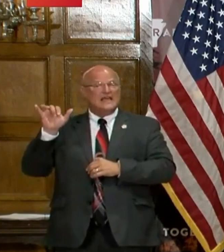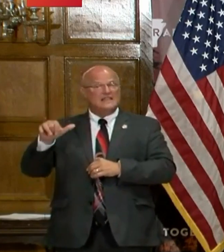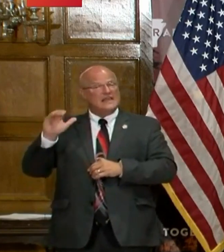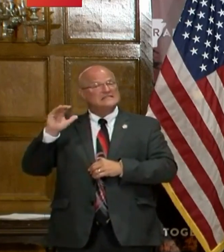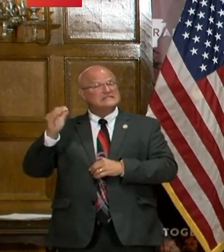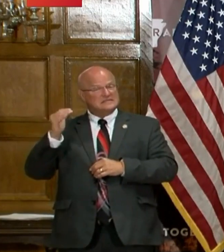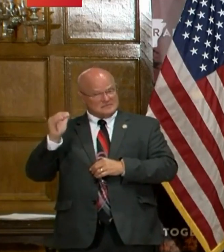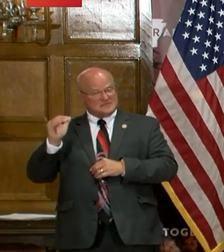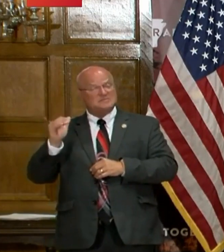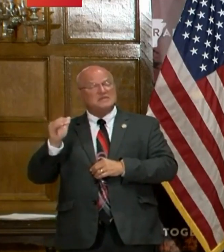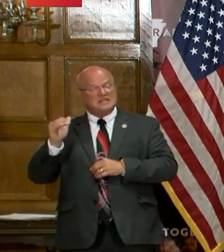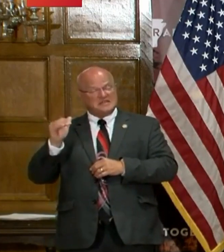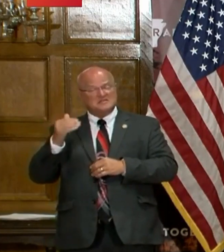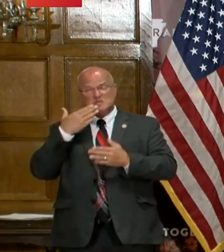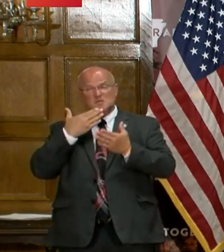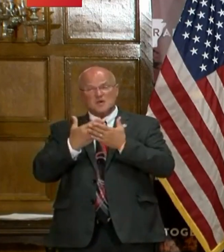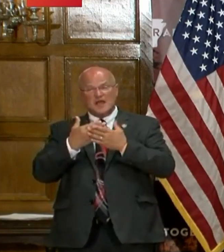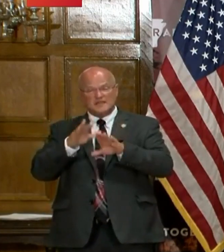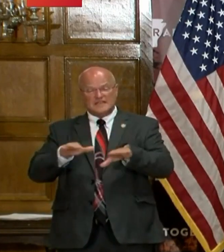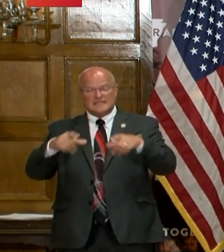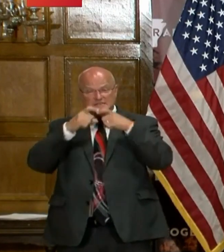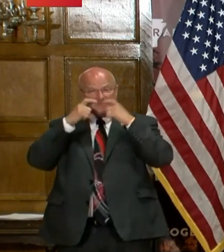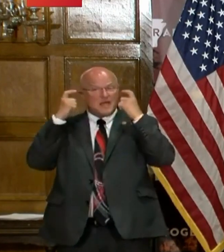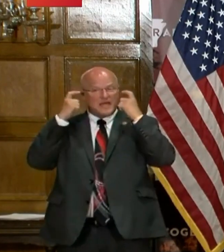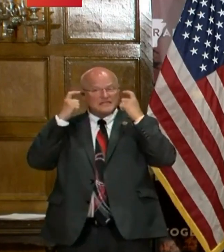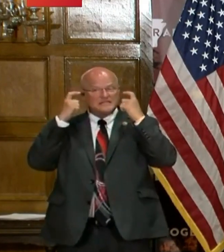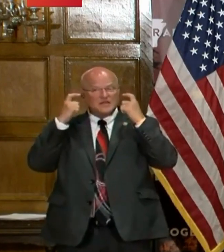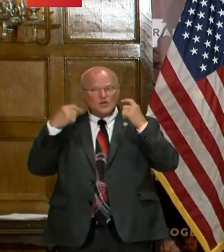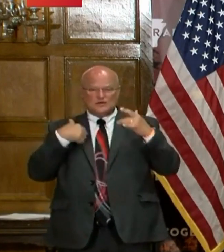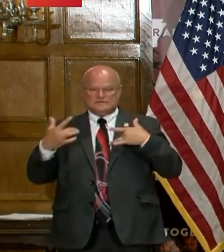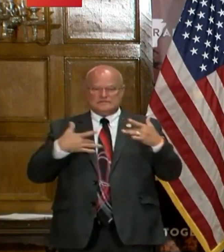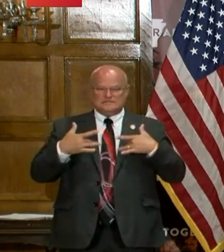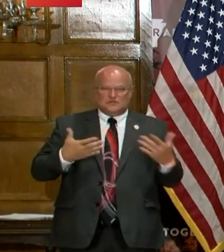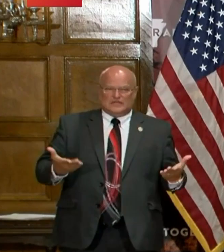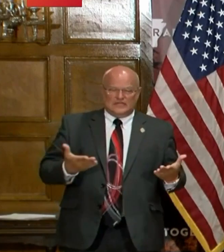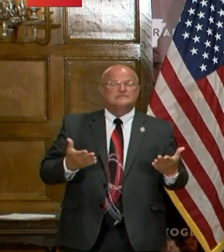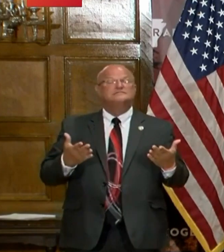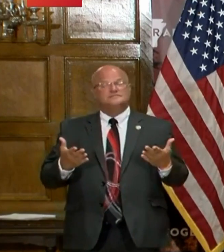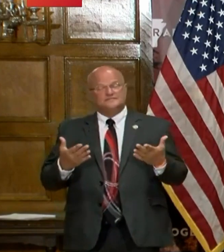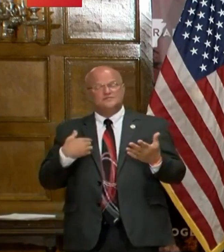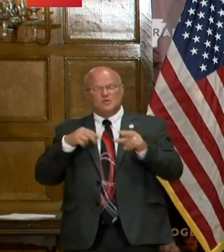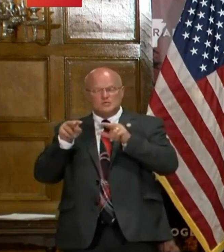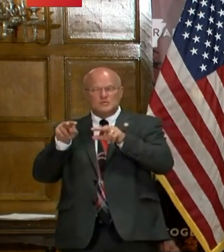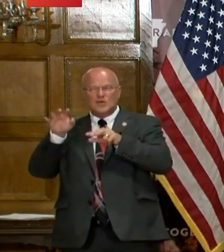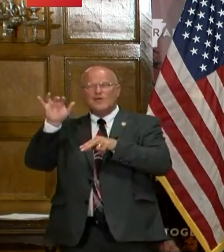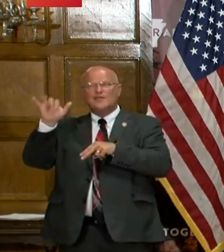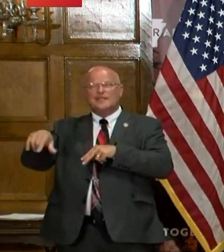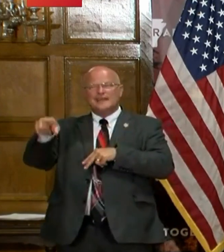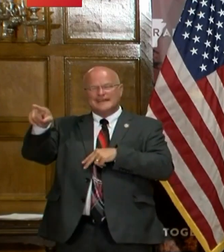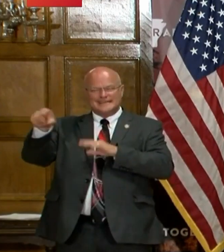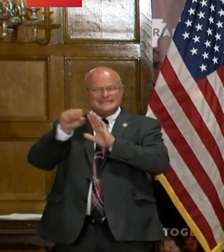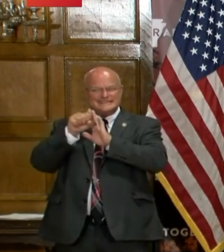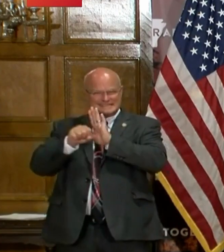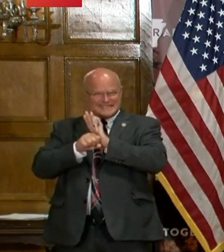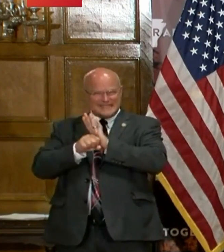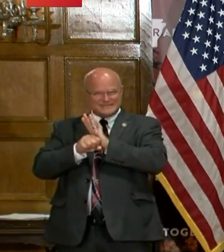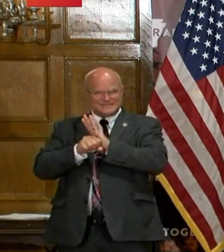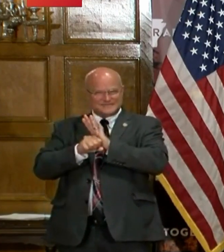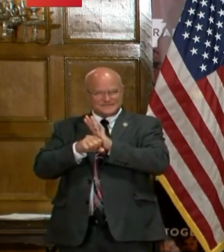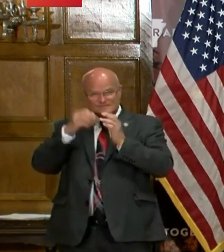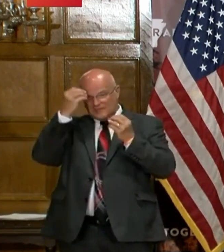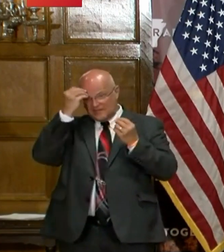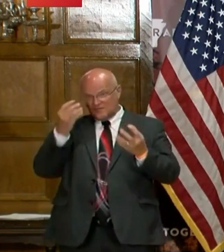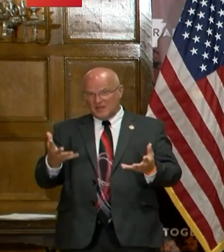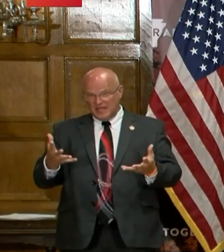like Texas, that seems to be going very well considering what we were concerned about. So we're looking at